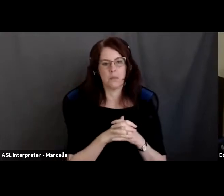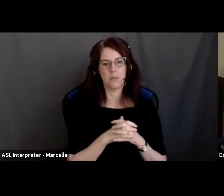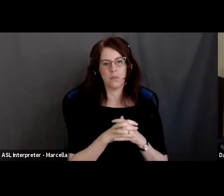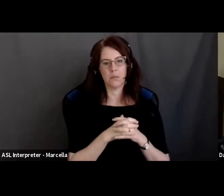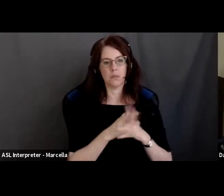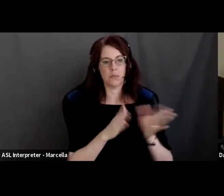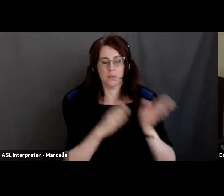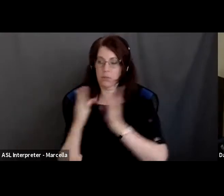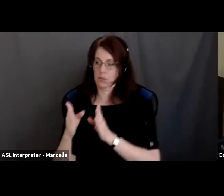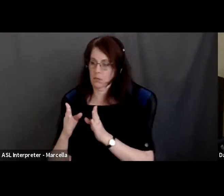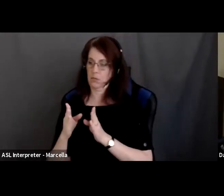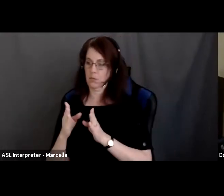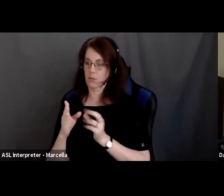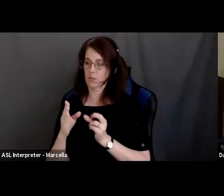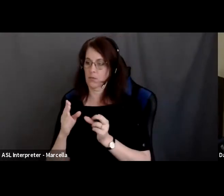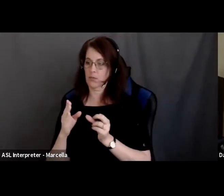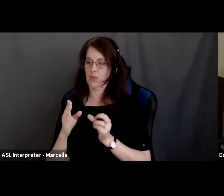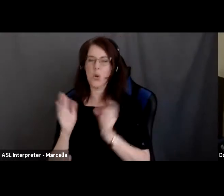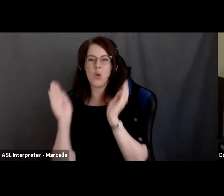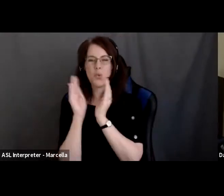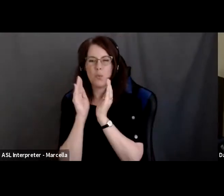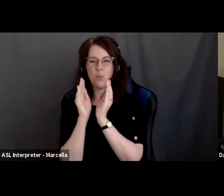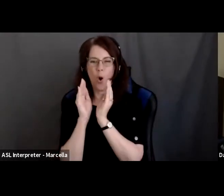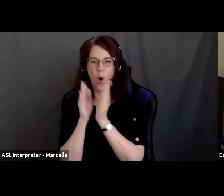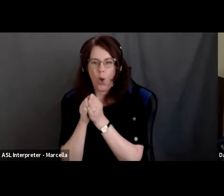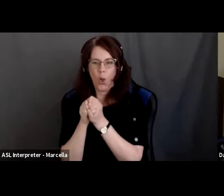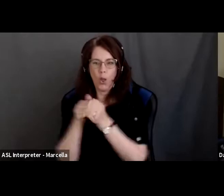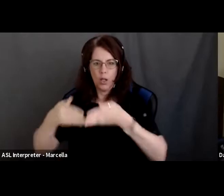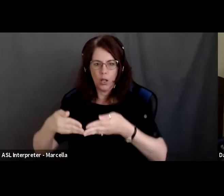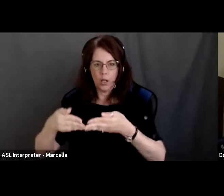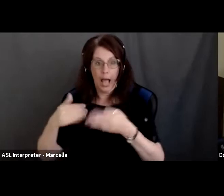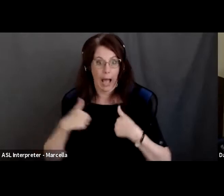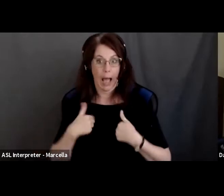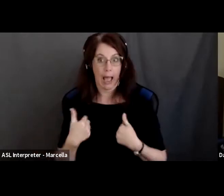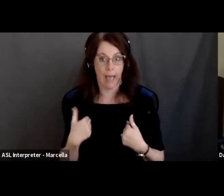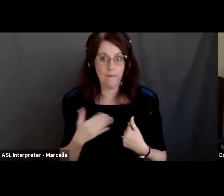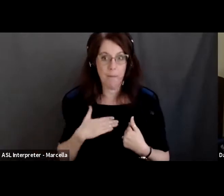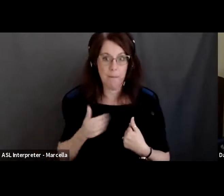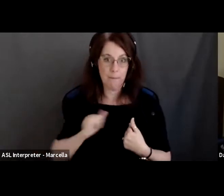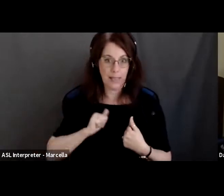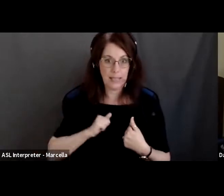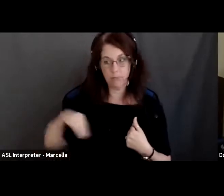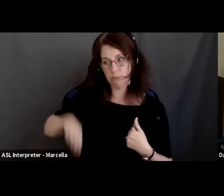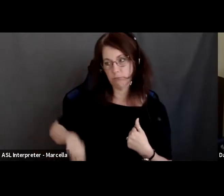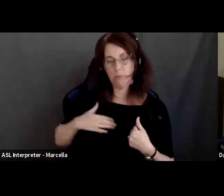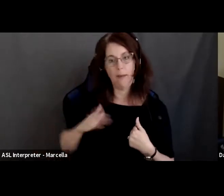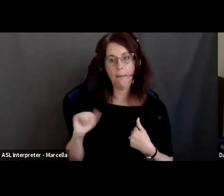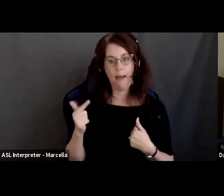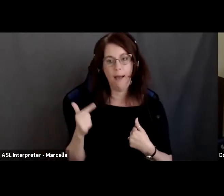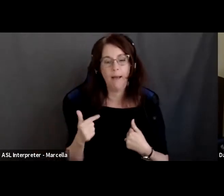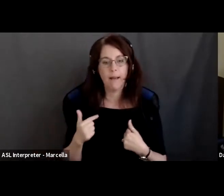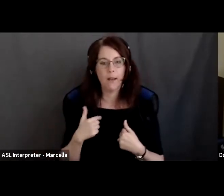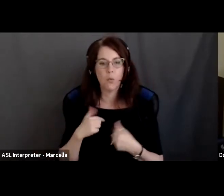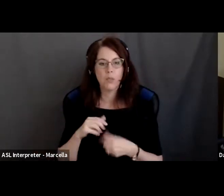In the upper right-hand corner, we just have a small pill box. I actually literally have this one that I keep in my bag with